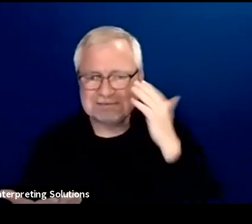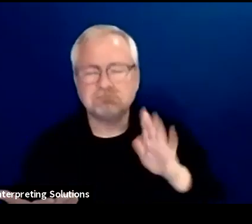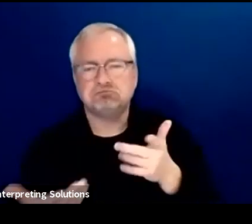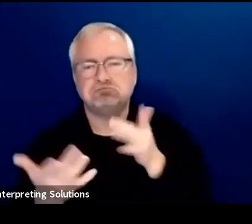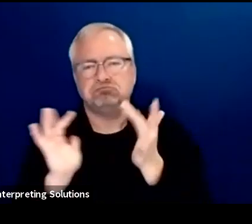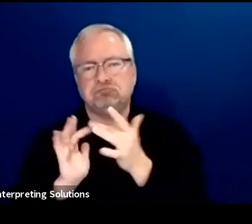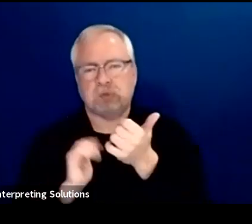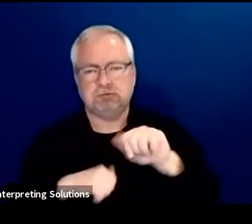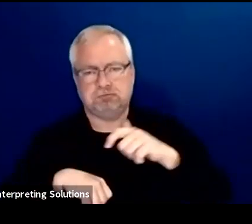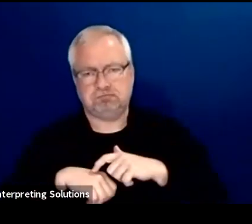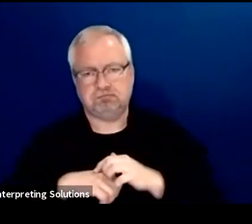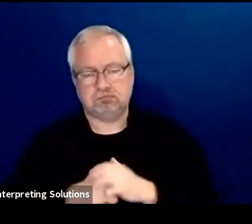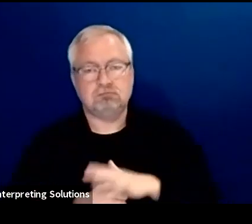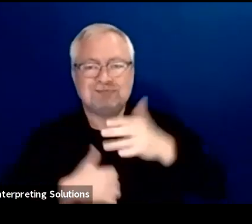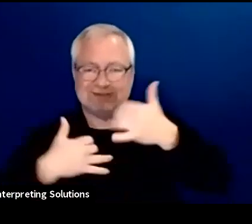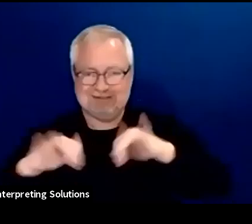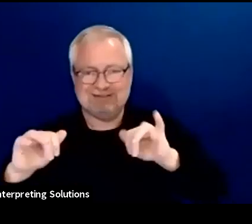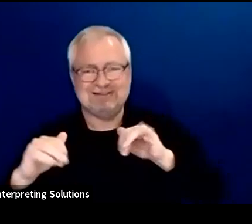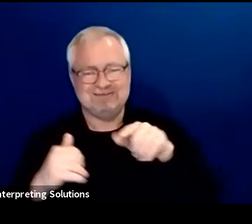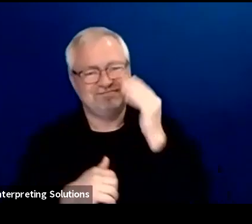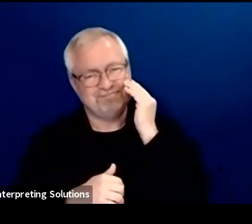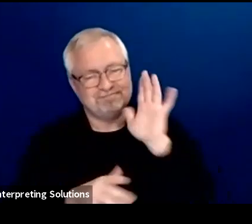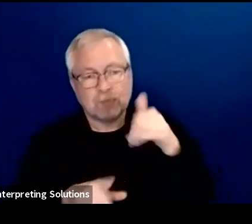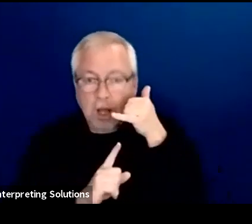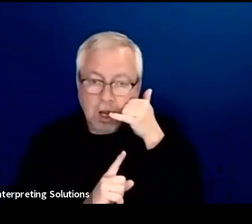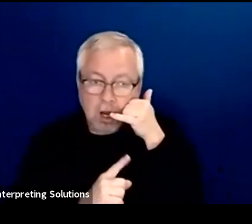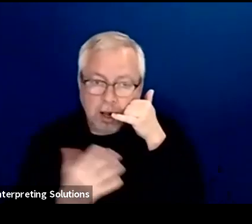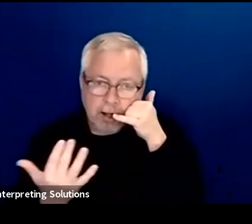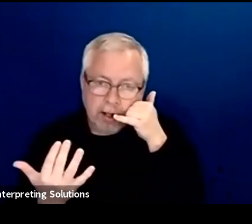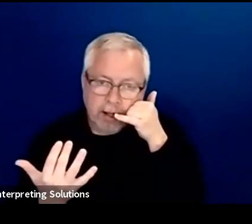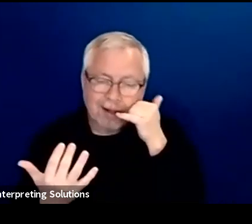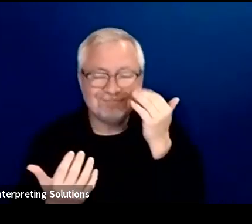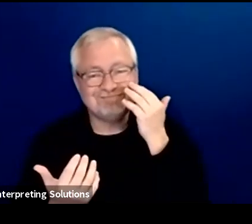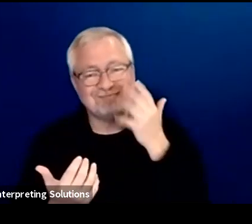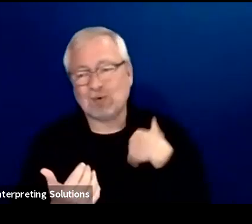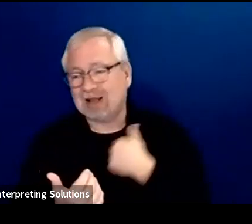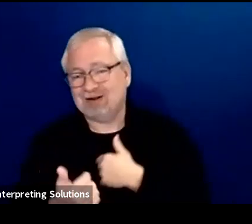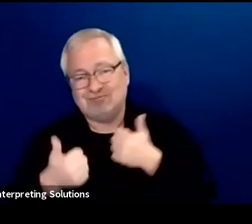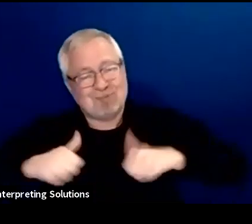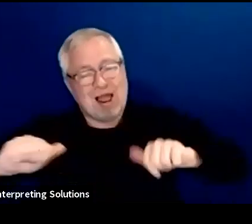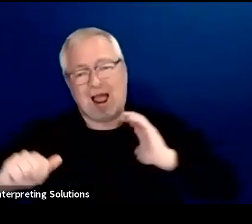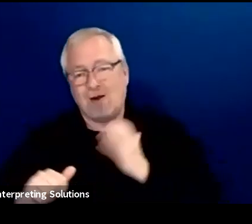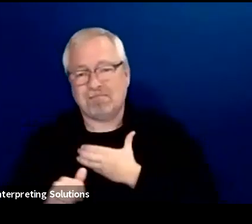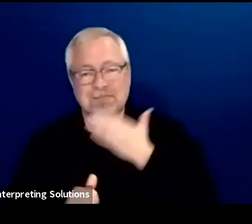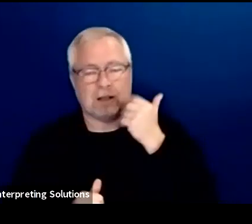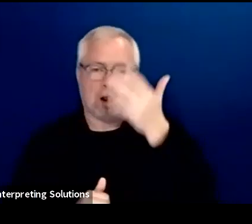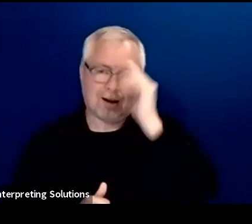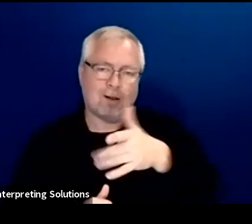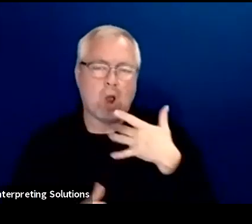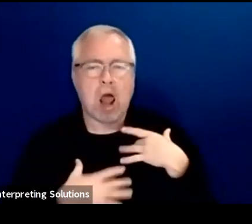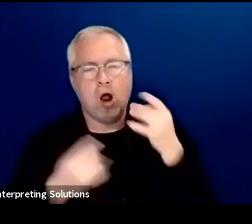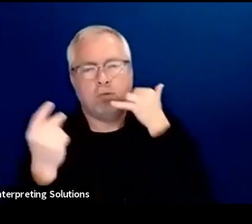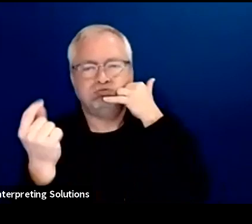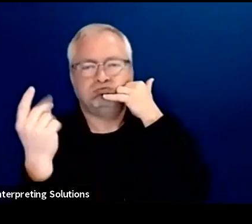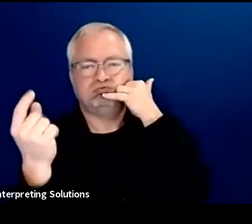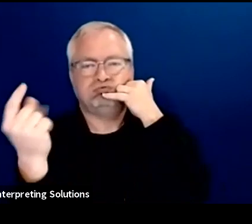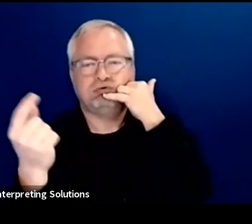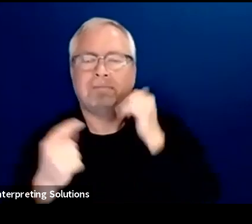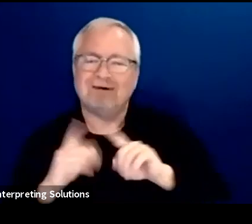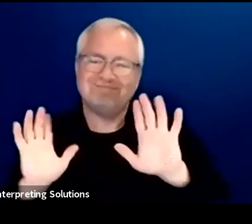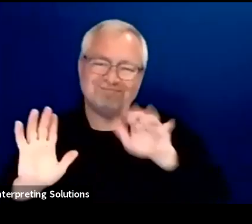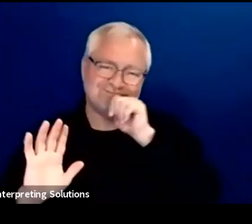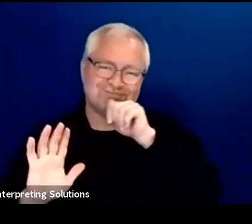for longer than you would like, but we're hoping that this will speed that up a little bit. And as always, there's just a ton of information on uimn.org. It's always the